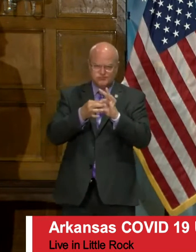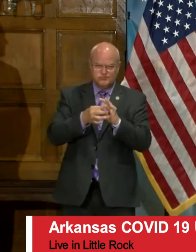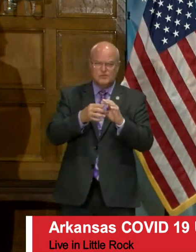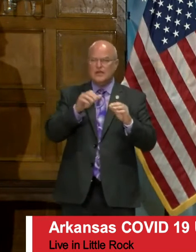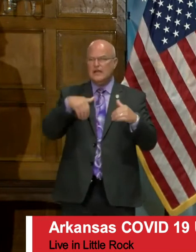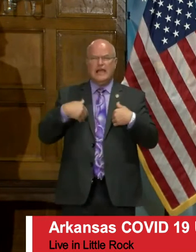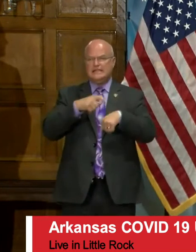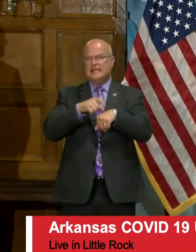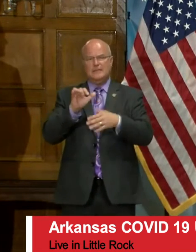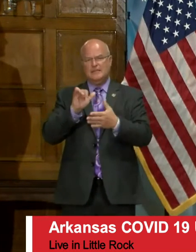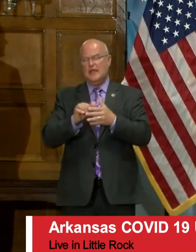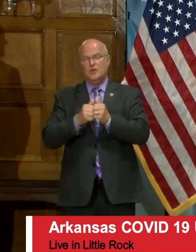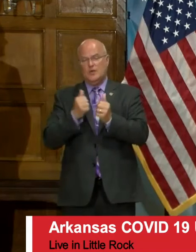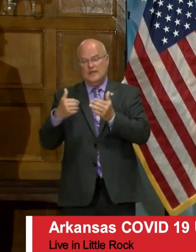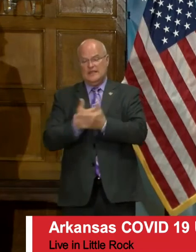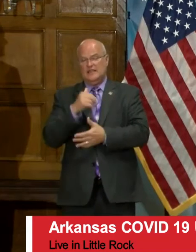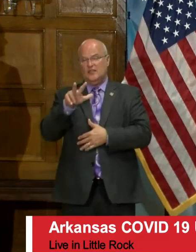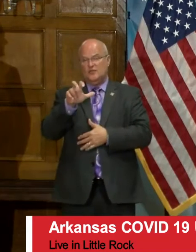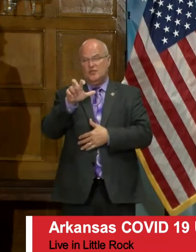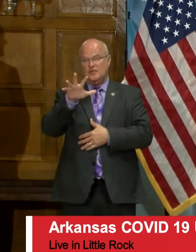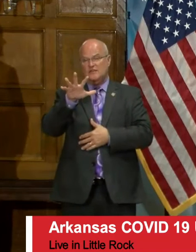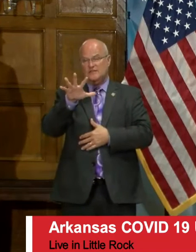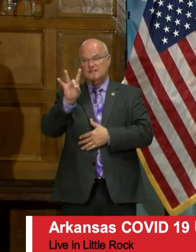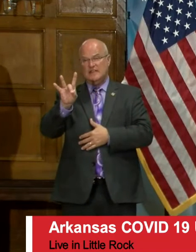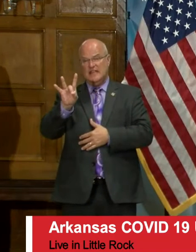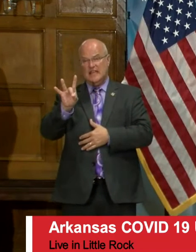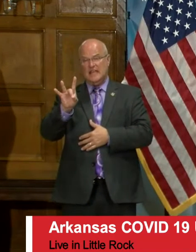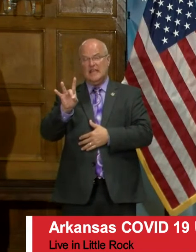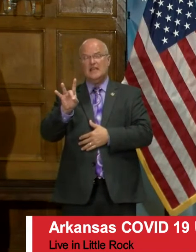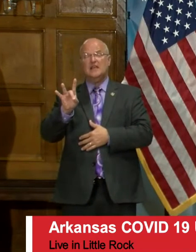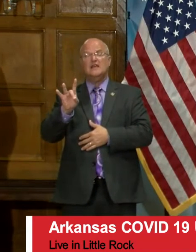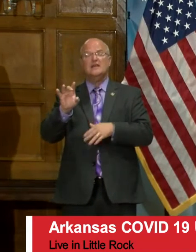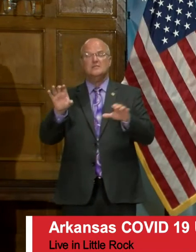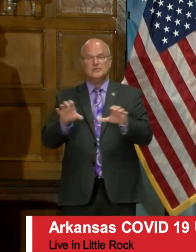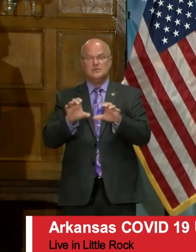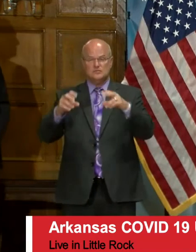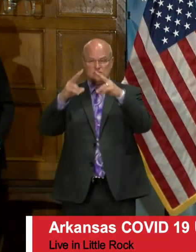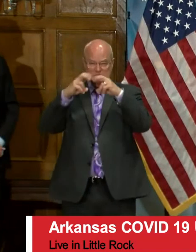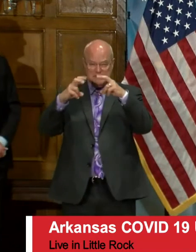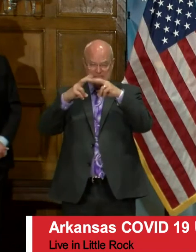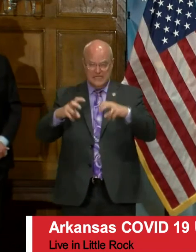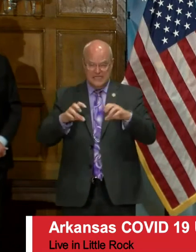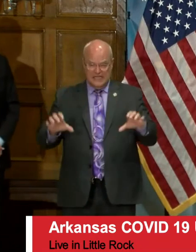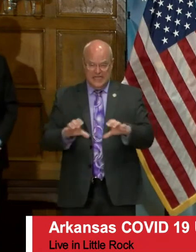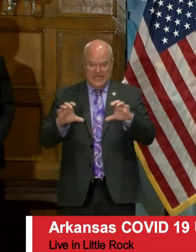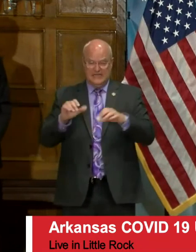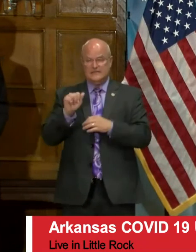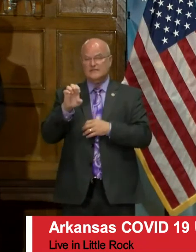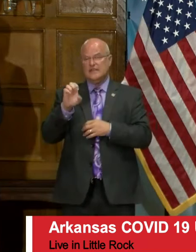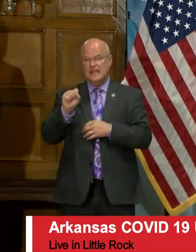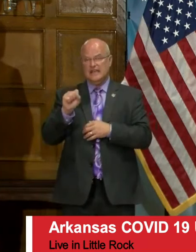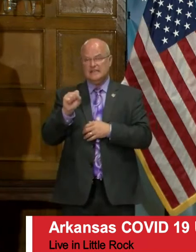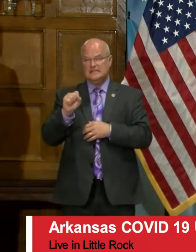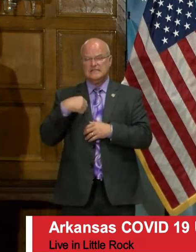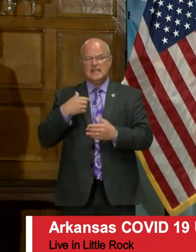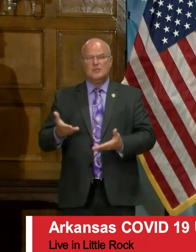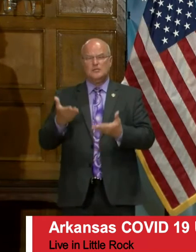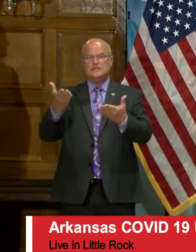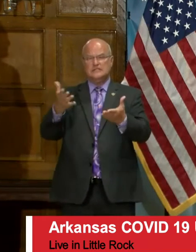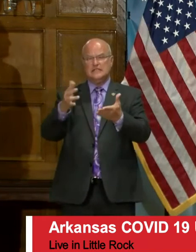We haven't had time to do that. With these 358, we'll be doing an analysis of active cases. I'll